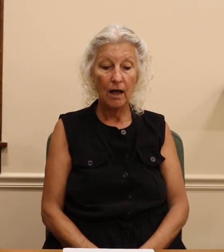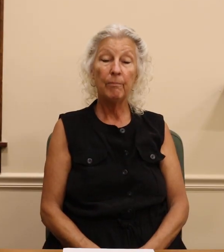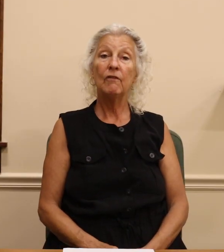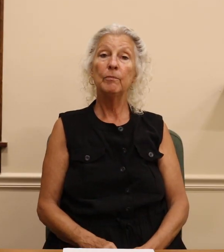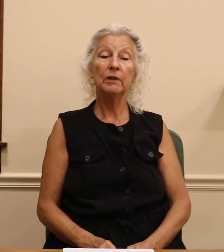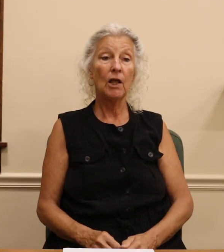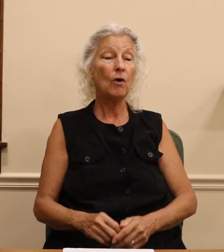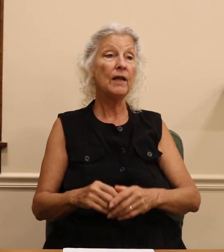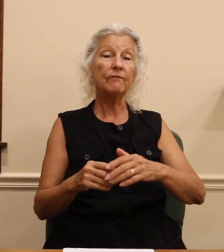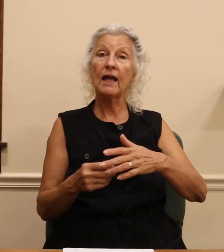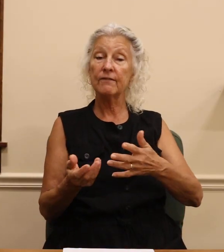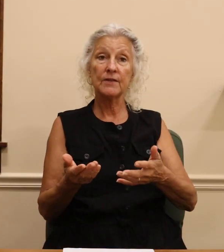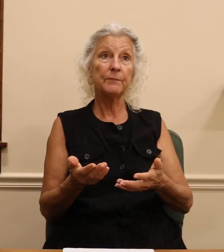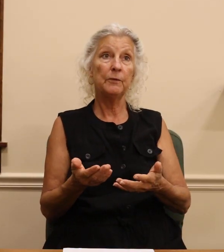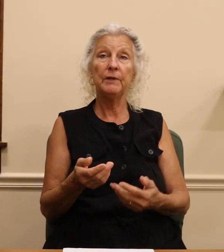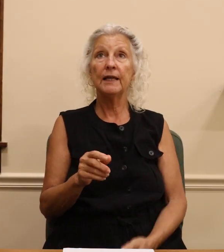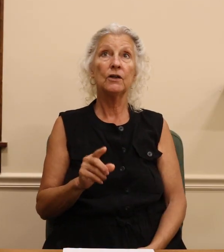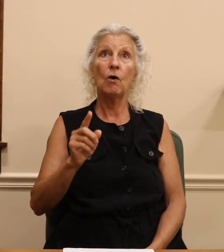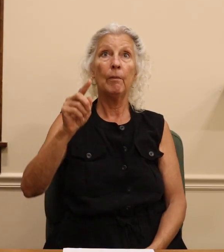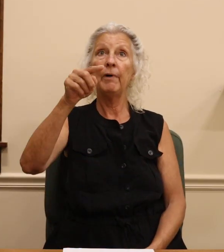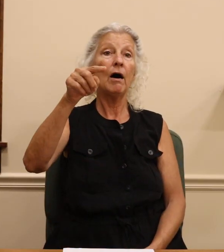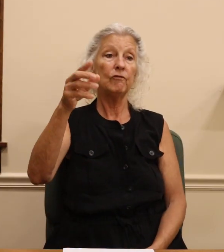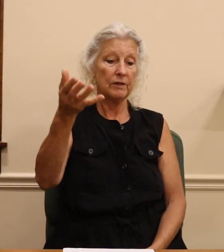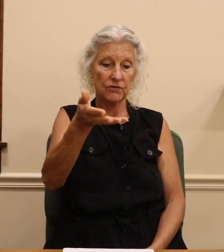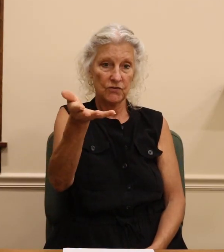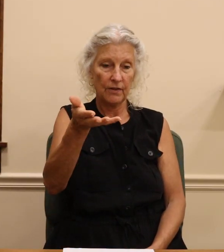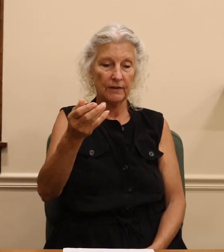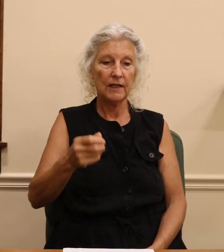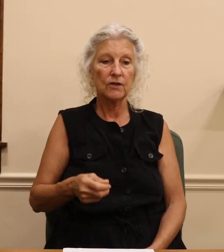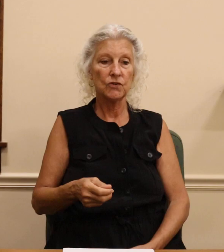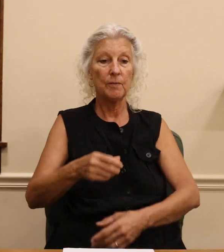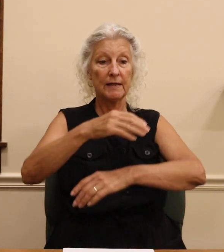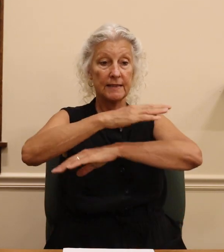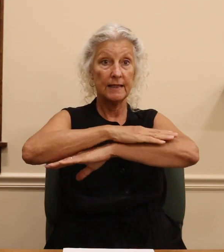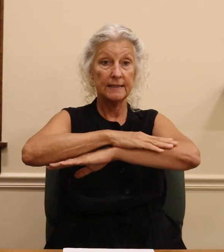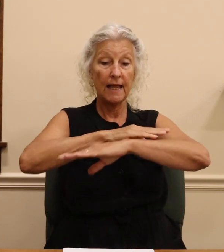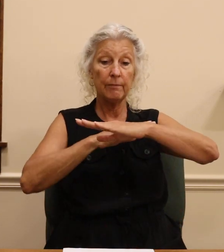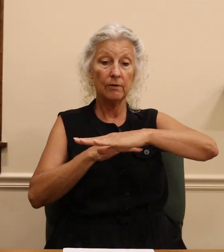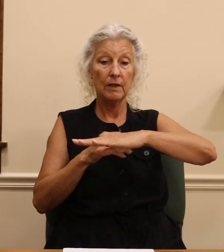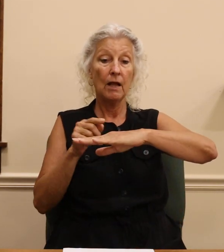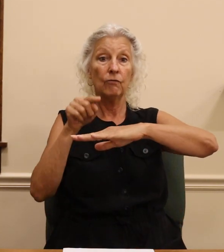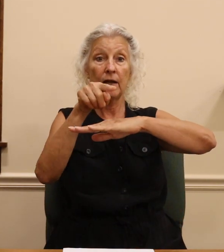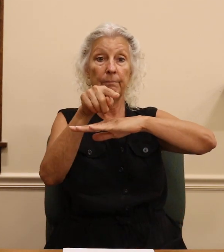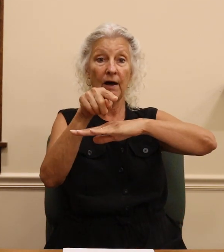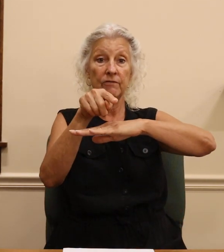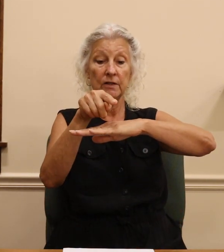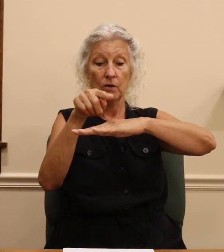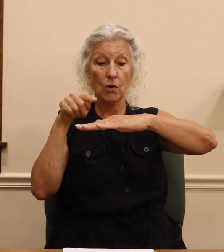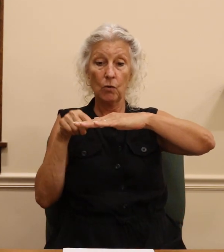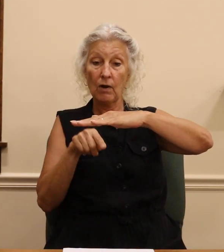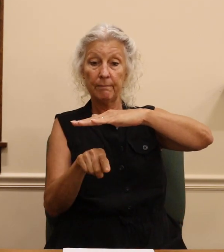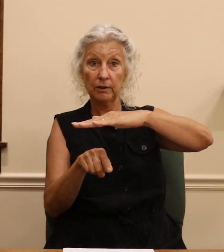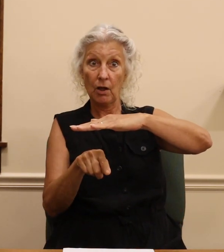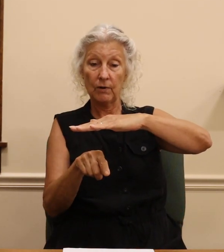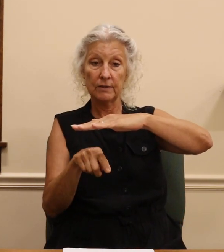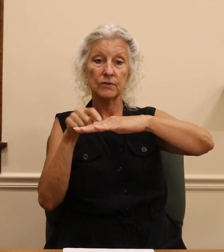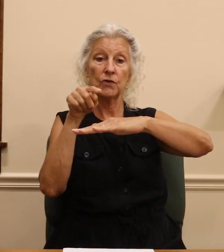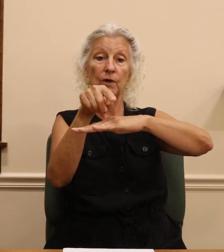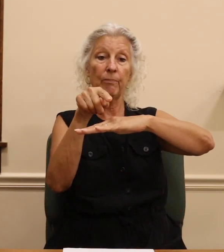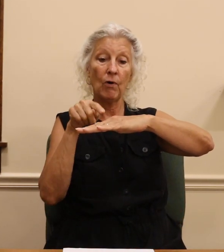Above and below, you have to have something. You can't go above because there's nothing there. So you might say the table right above it or right below it. So you're